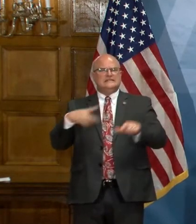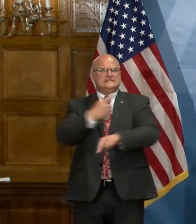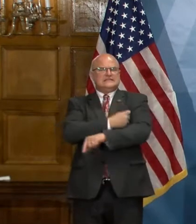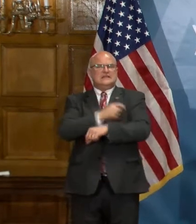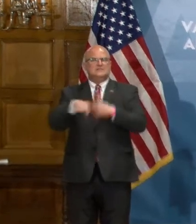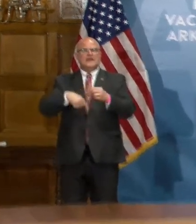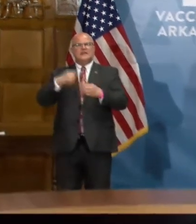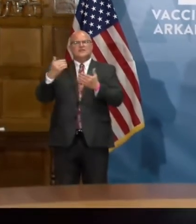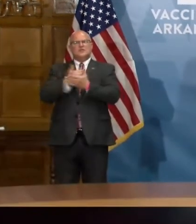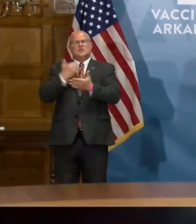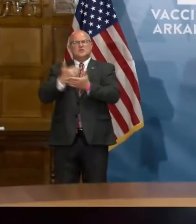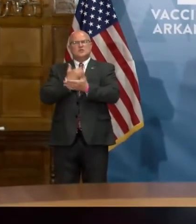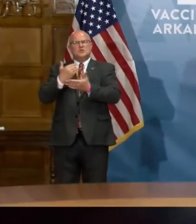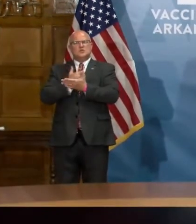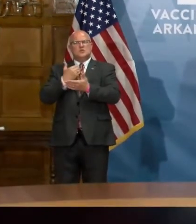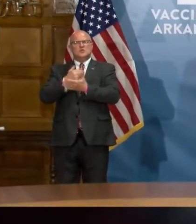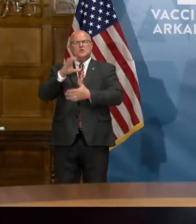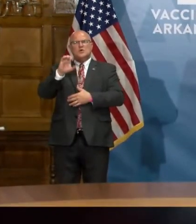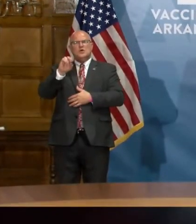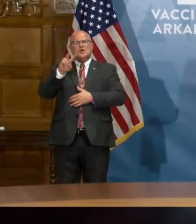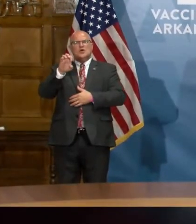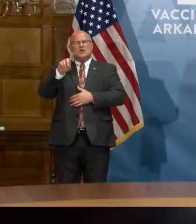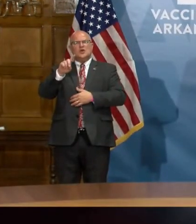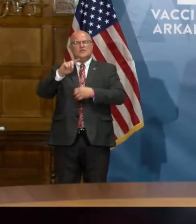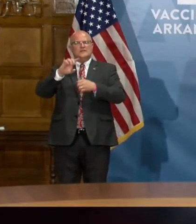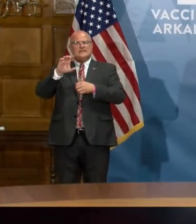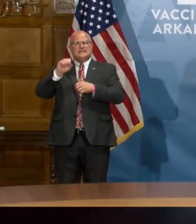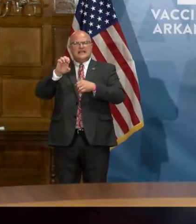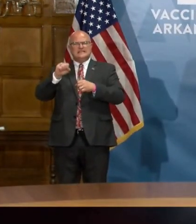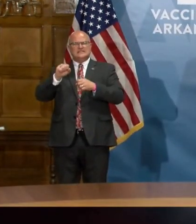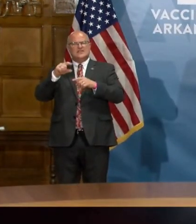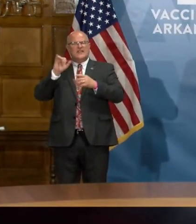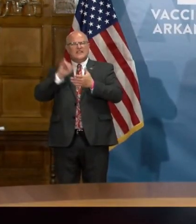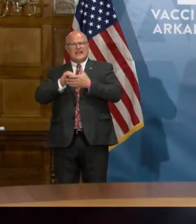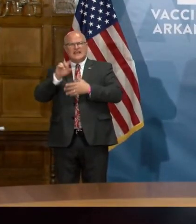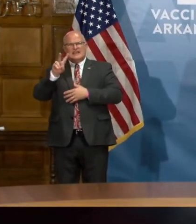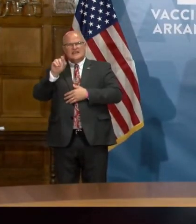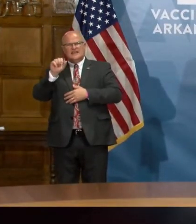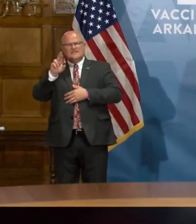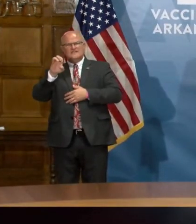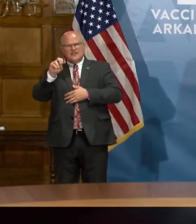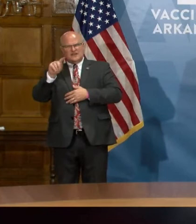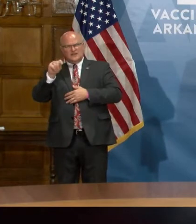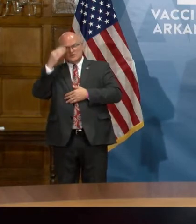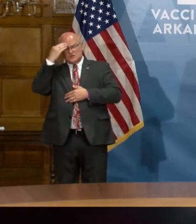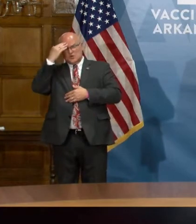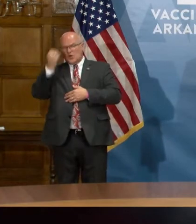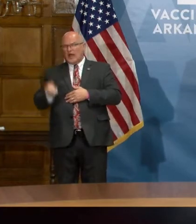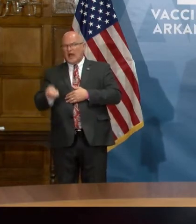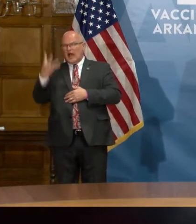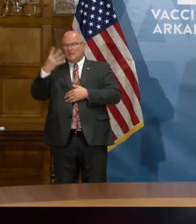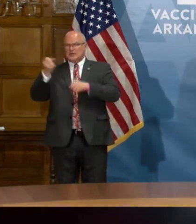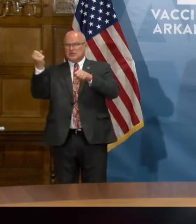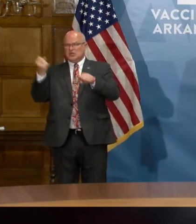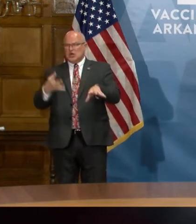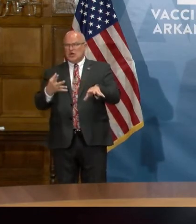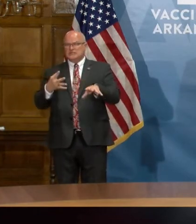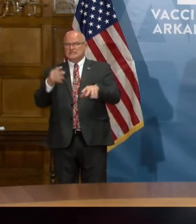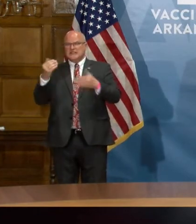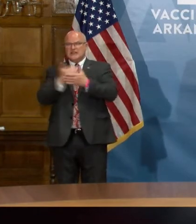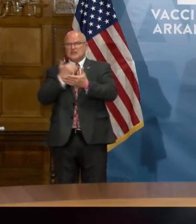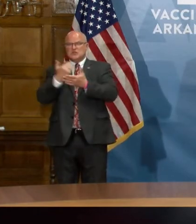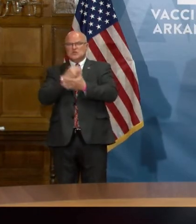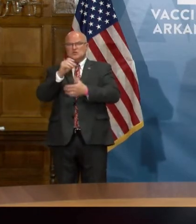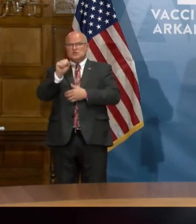over half of new COVID cases nationally. Do we know how many of Arkansas's new cases are caused by variants of